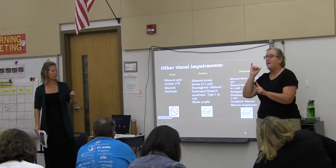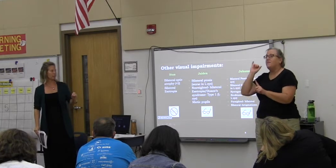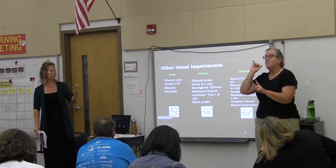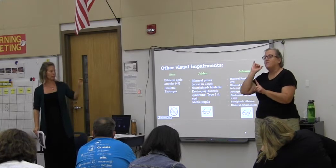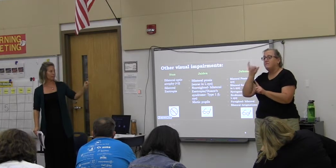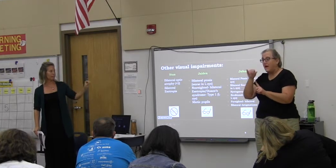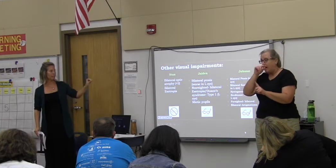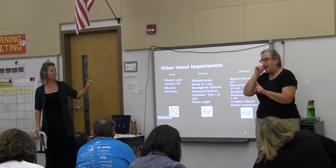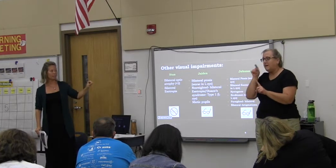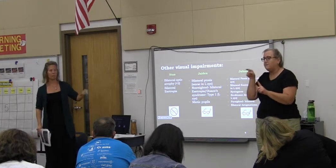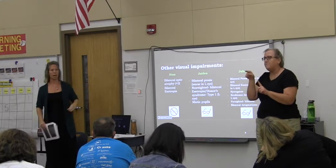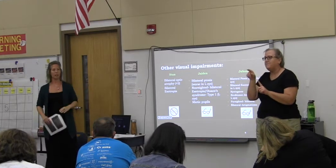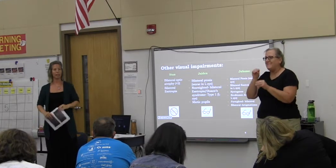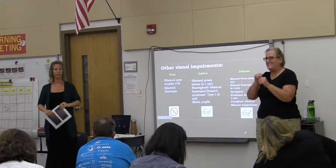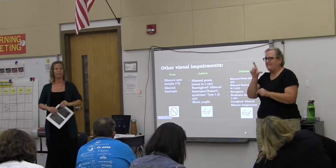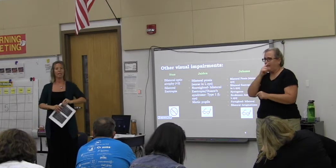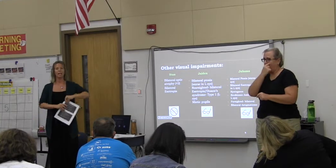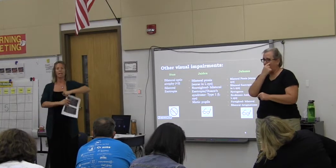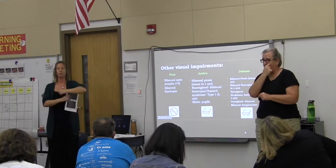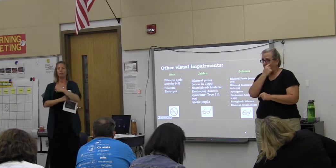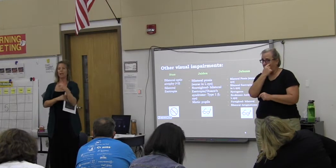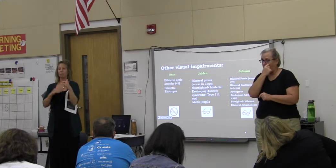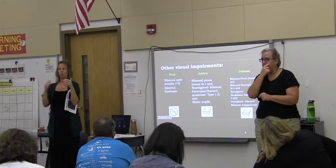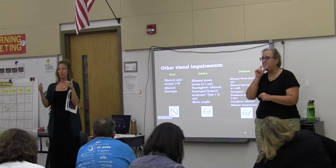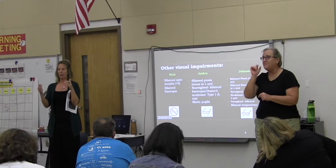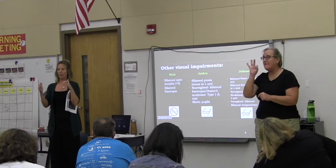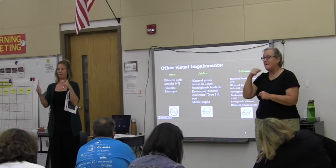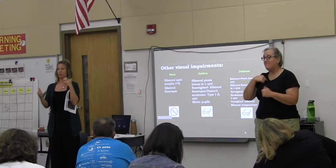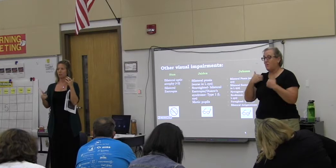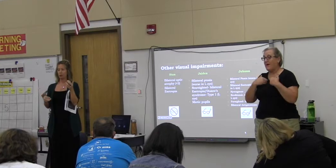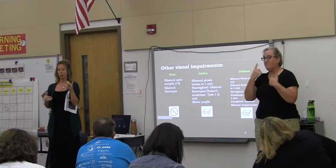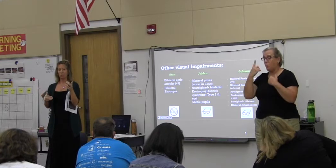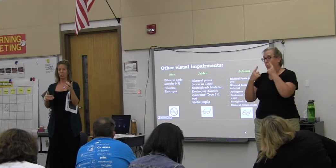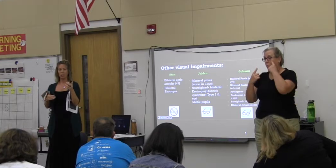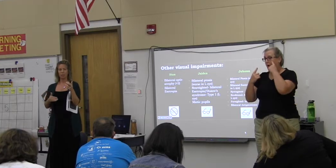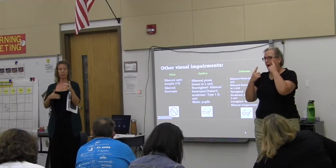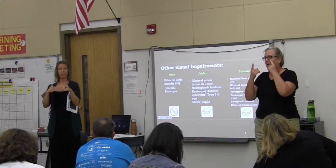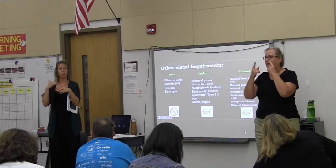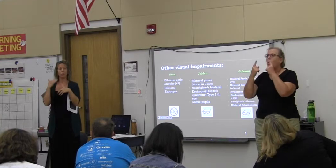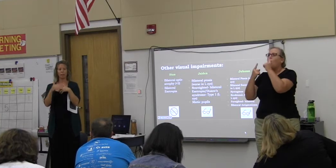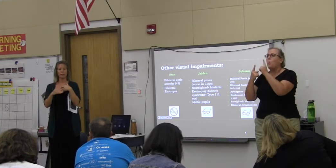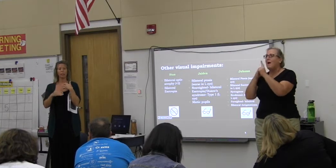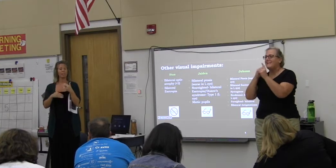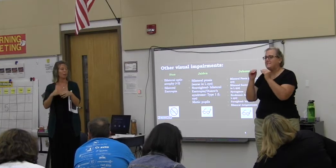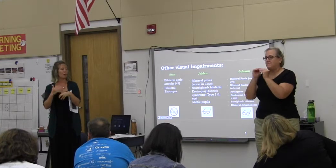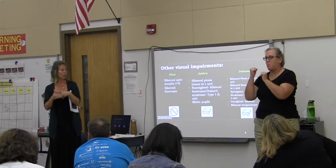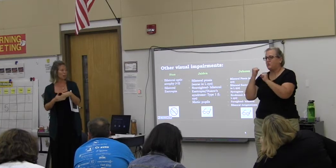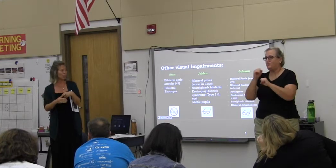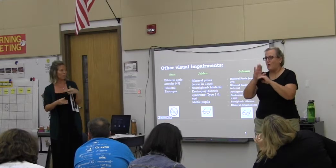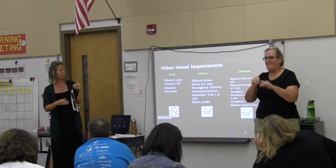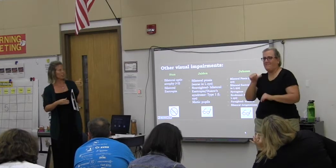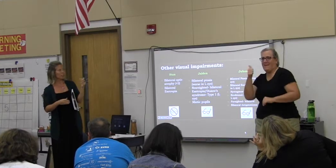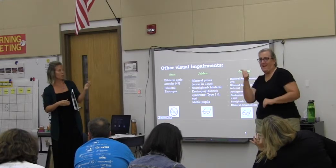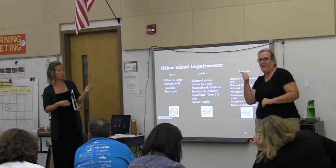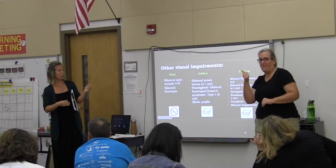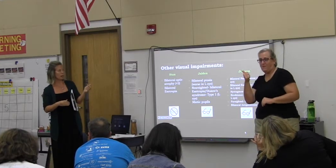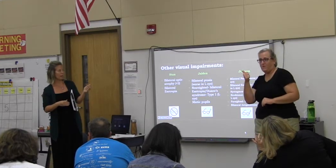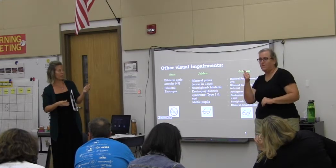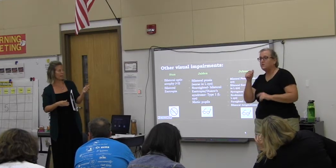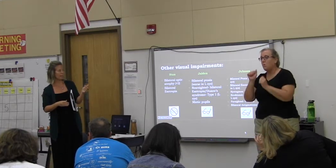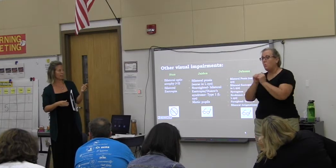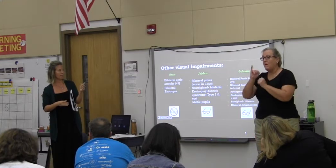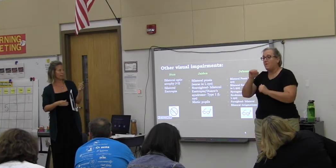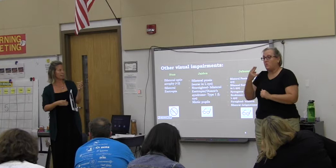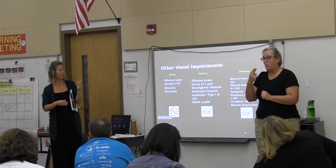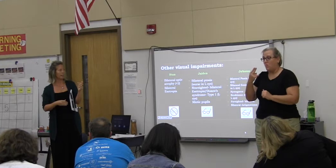Basically what this one is, this is in his left eye. If we have one eye that's stronger than another and it's working a lot harder, so in